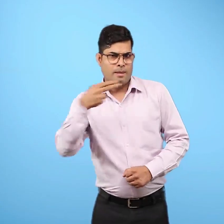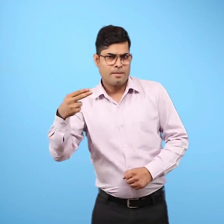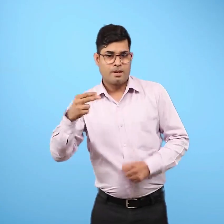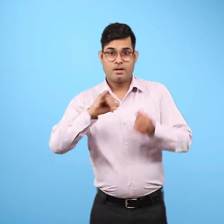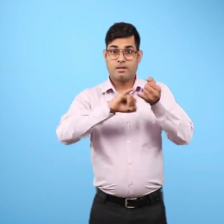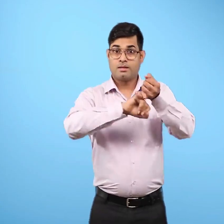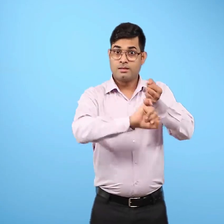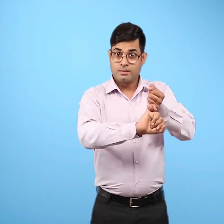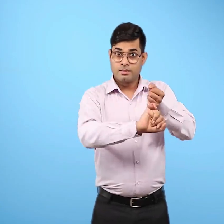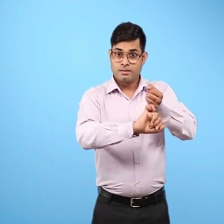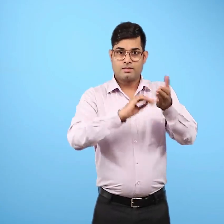Shantaram.